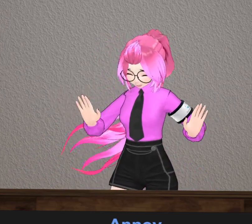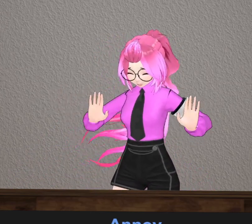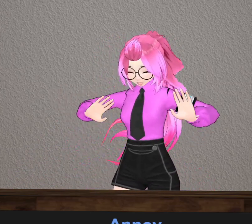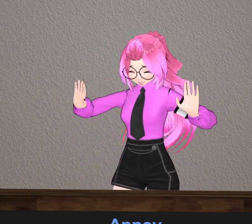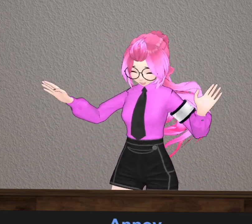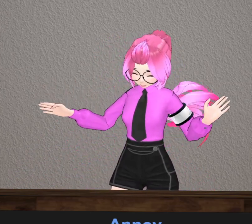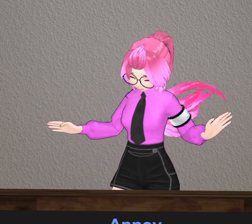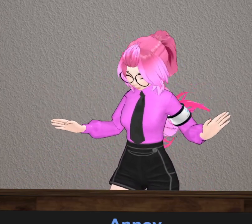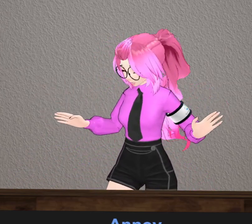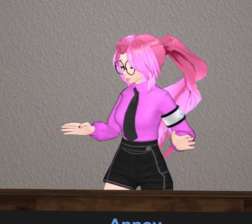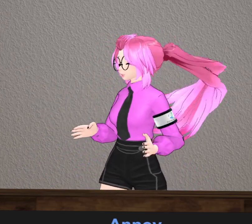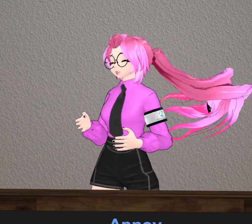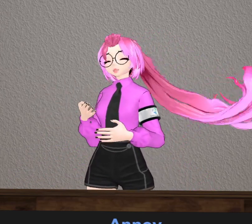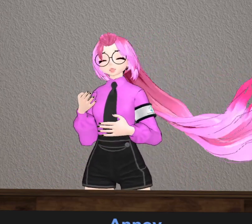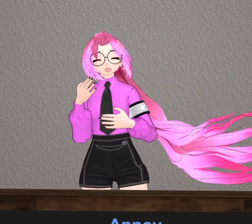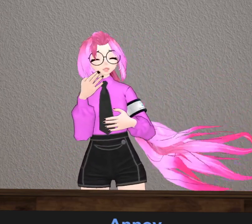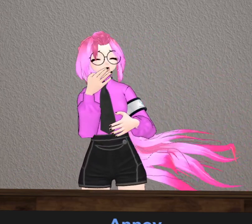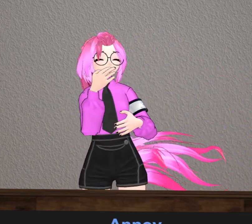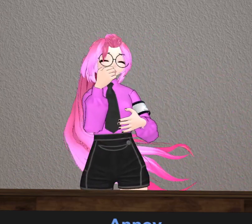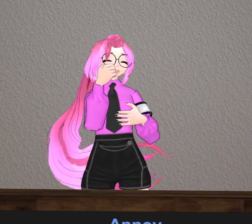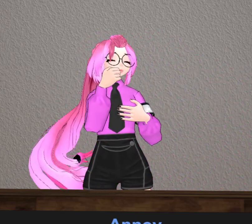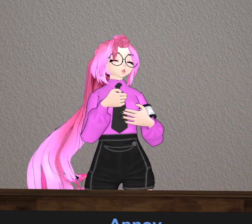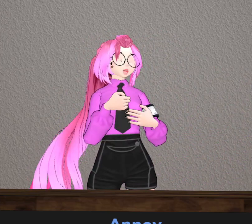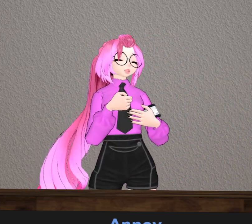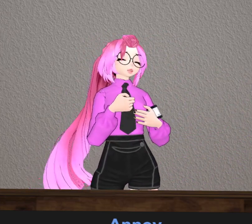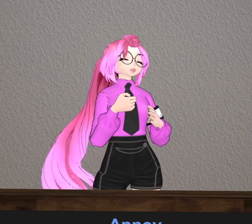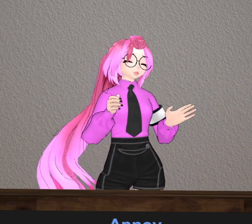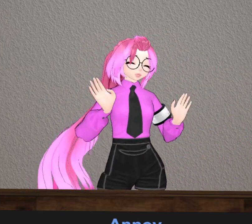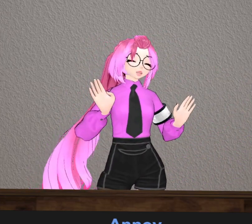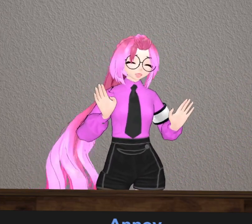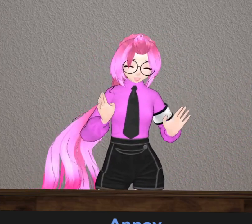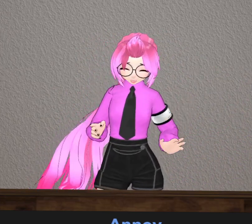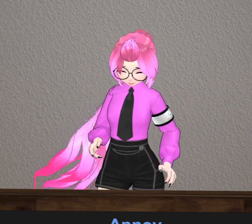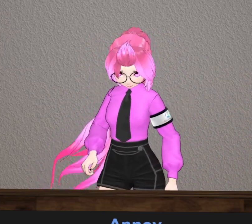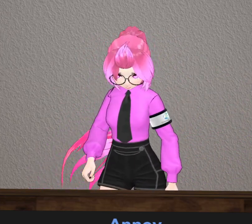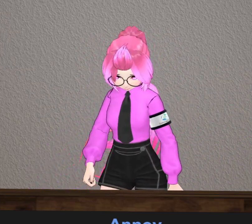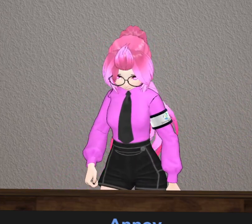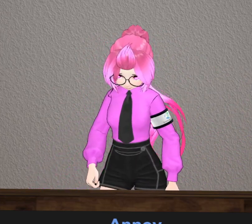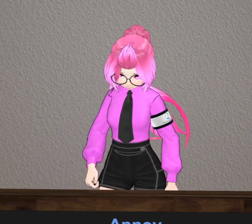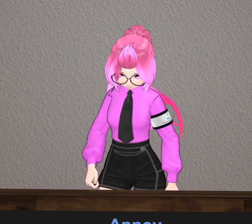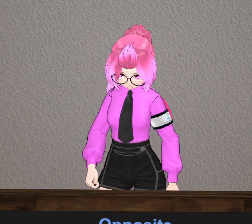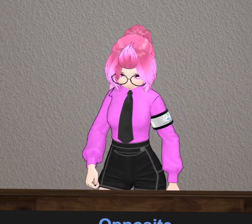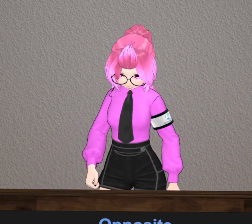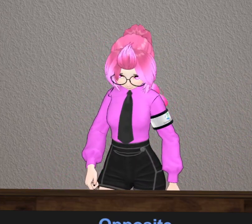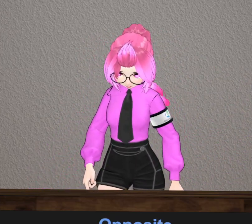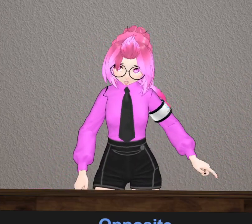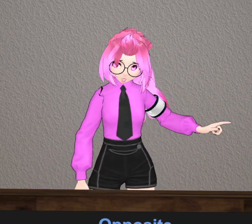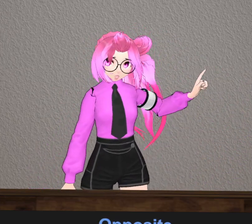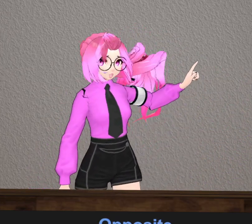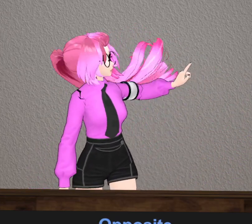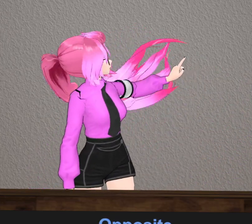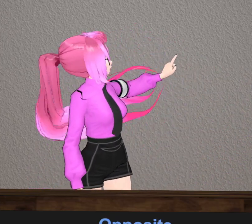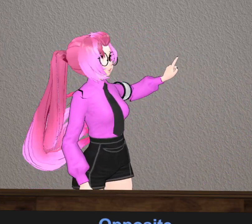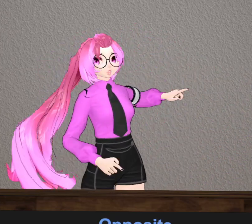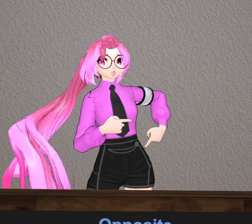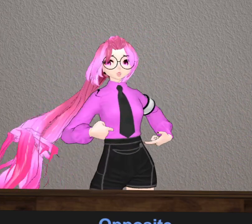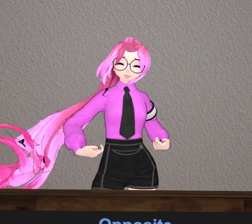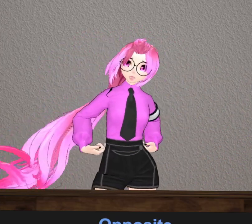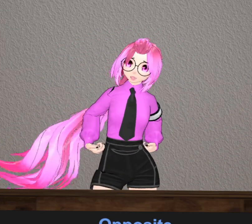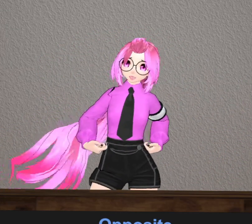I'm calling you annoying. But that is why interrupt is signed that way. And then opposite, I said this really briefly,